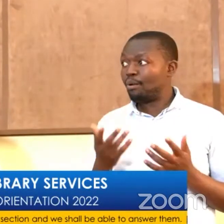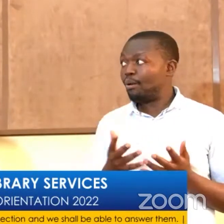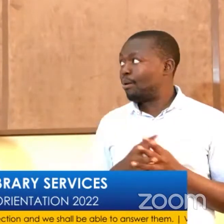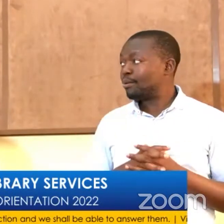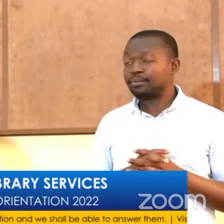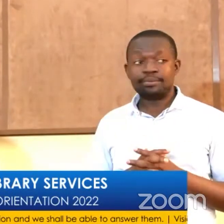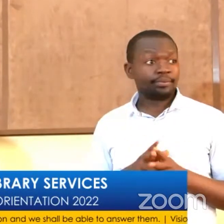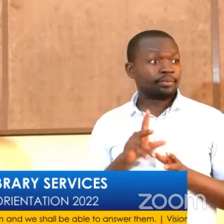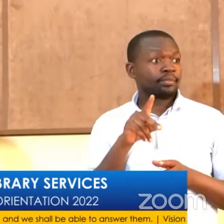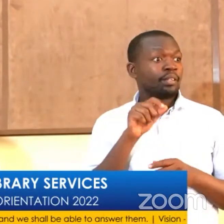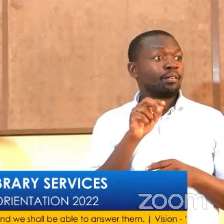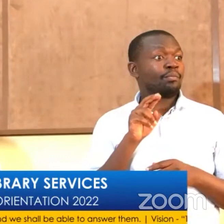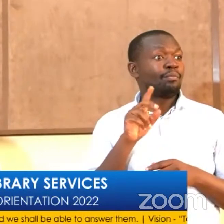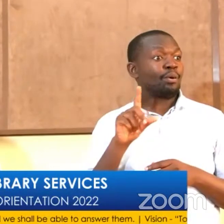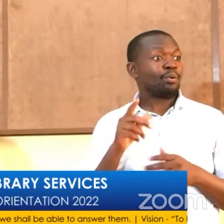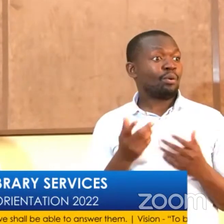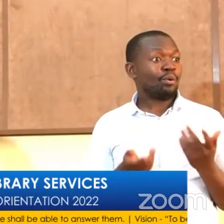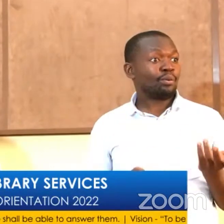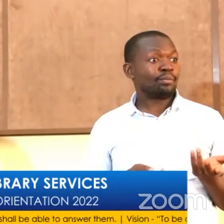Paulo.